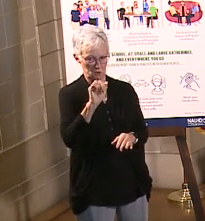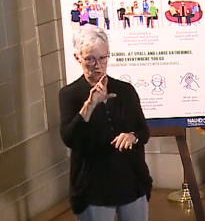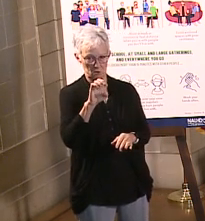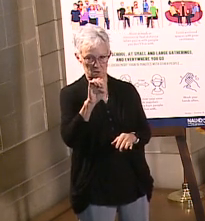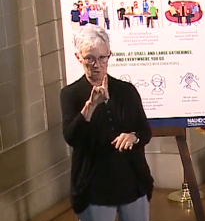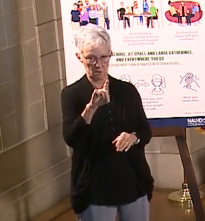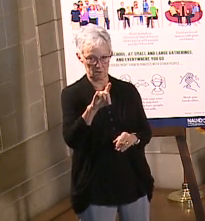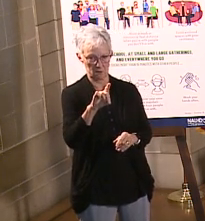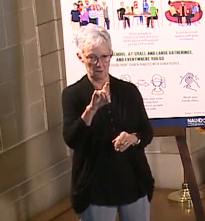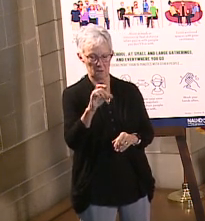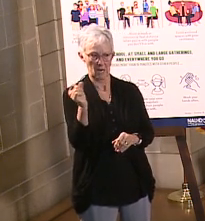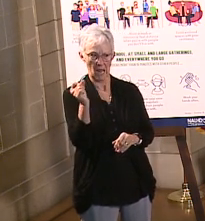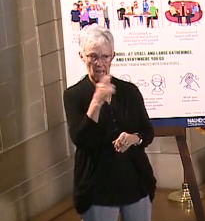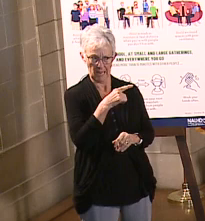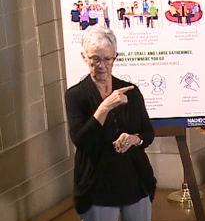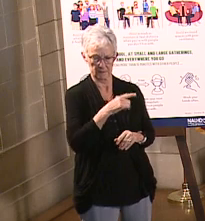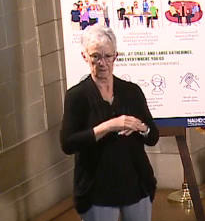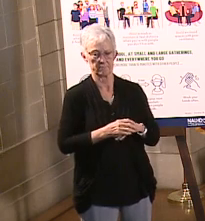talking about